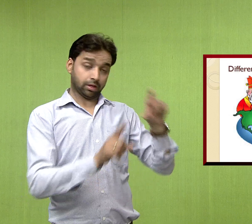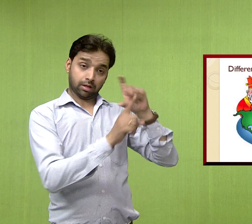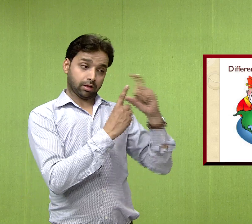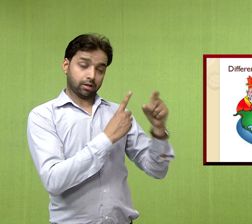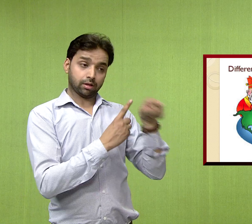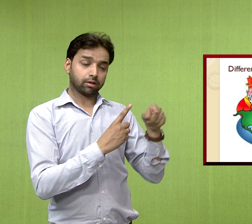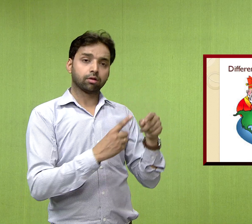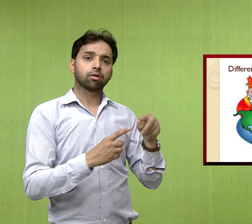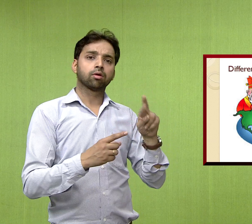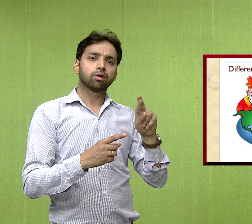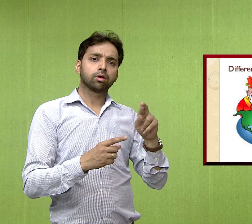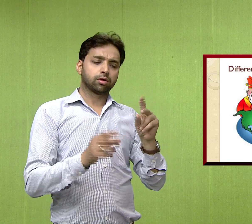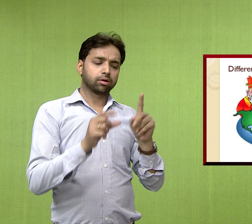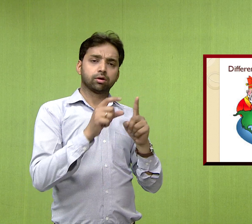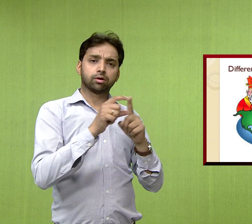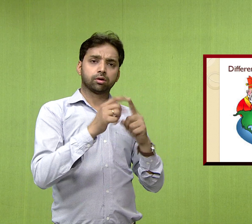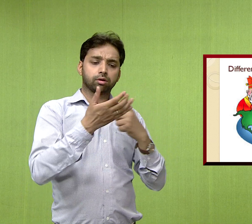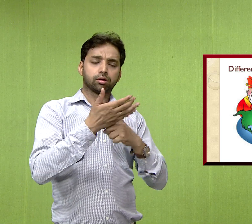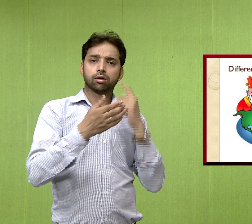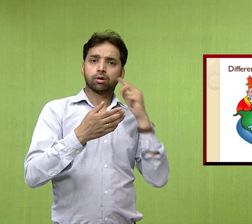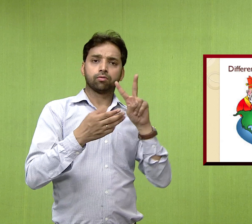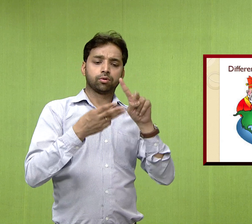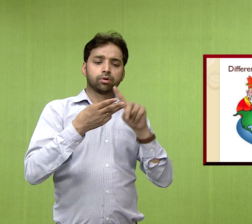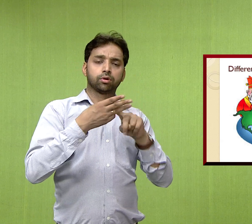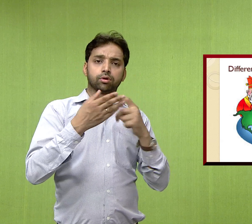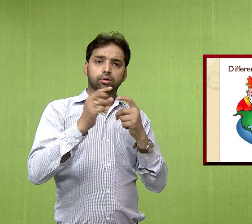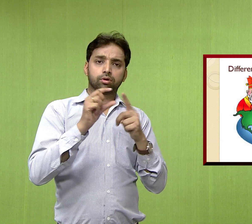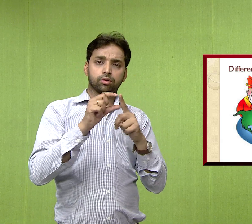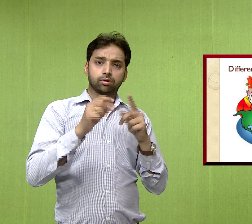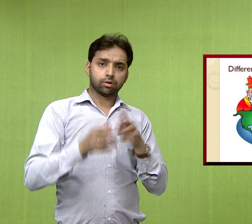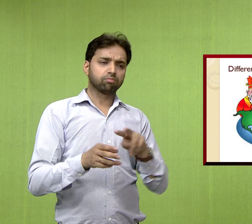culture varies from country to country and region to region.